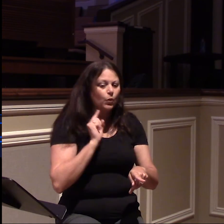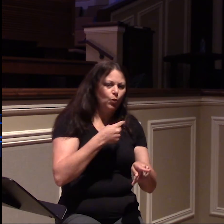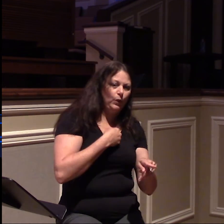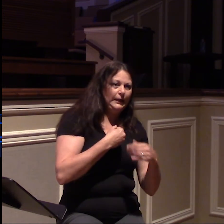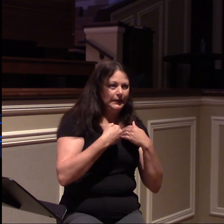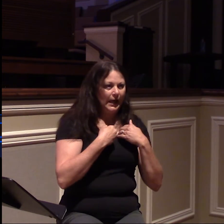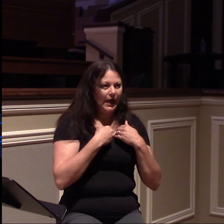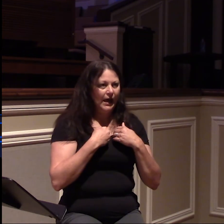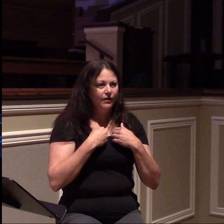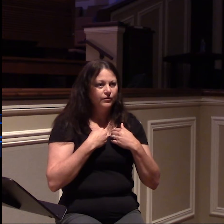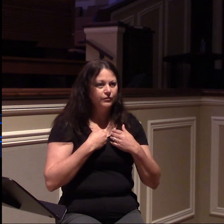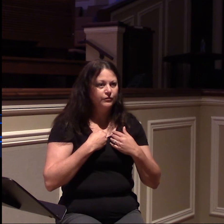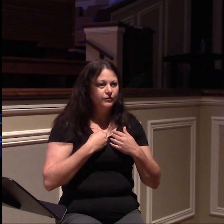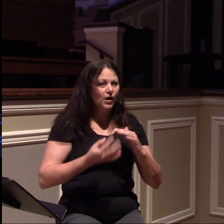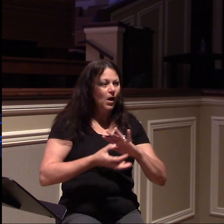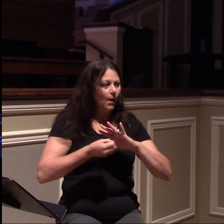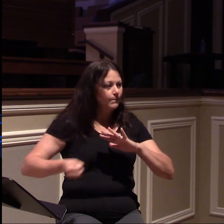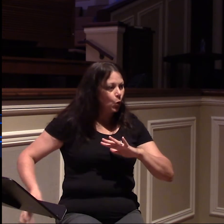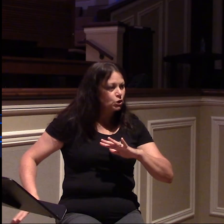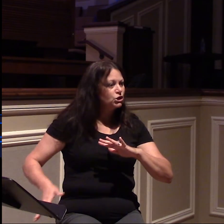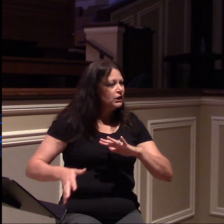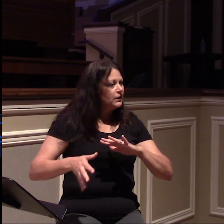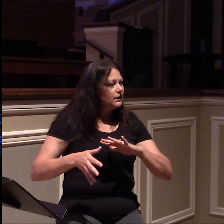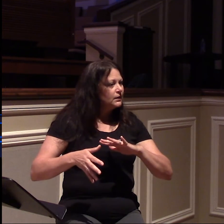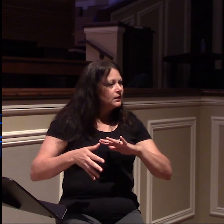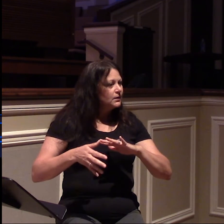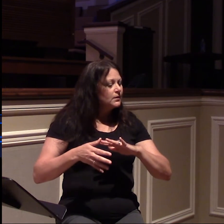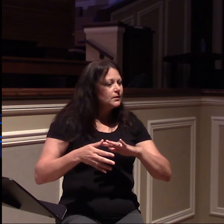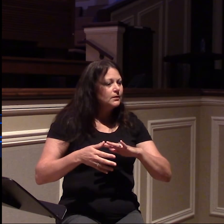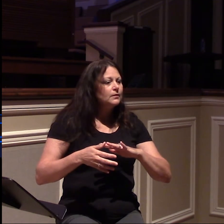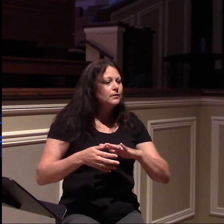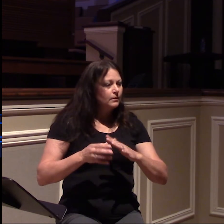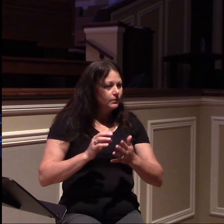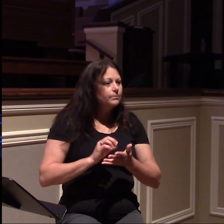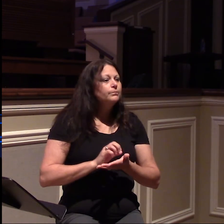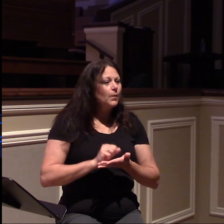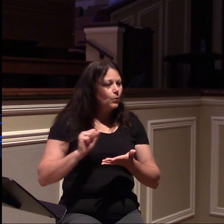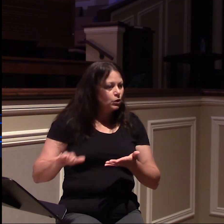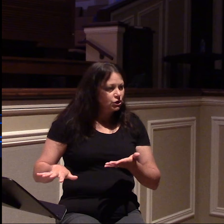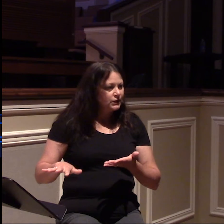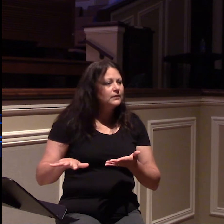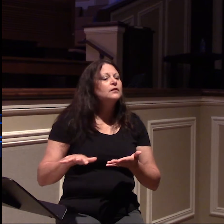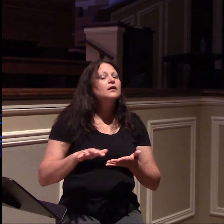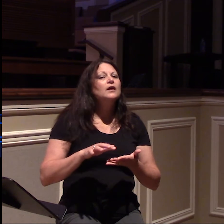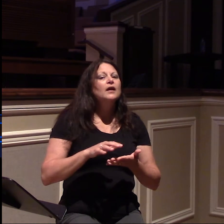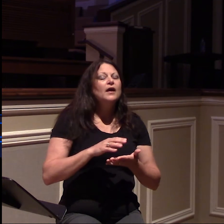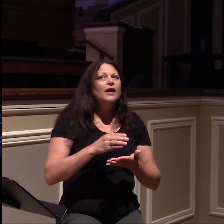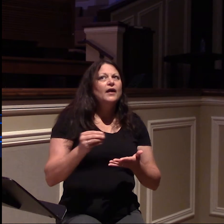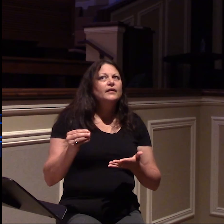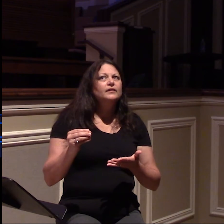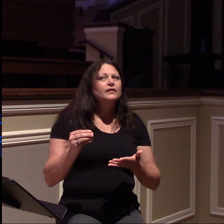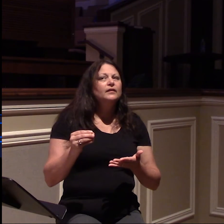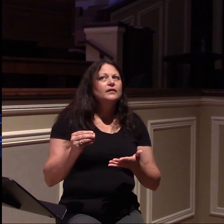read called Love Thy Body by a philosopher and apologist. Her name is Nancy Percy, and she says it's called the personhood theory, that you can actually